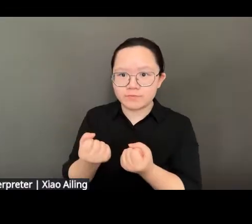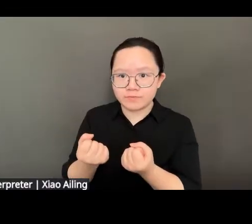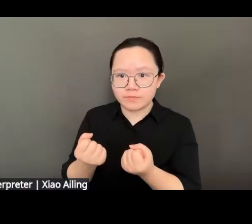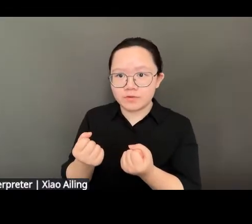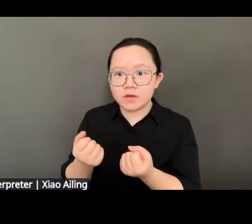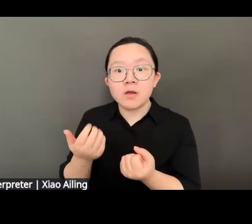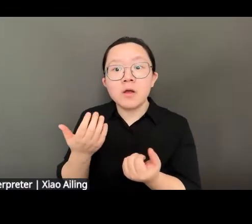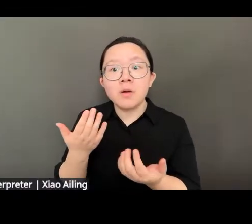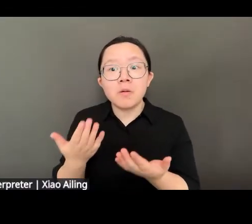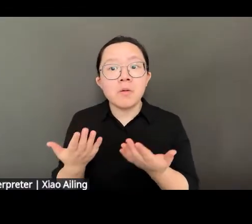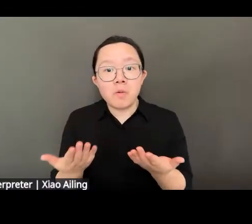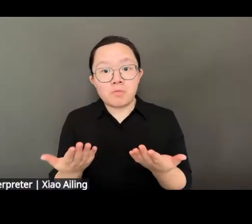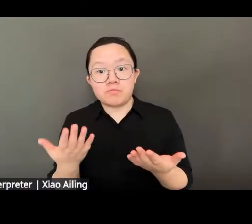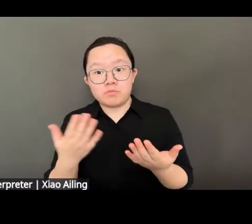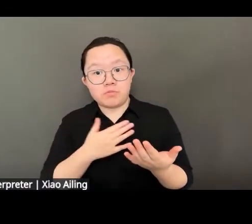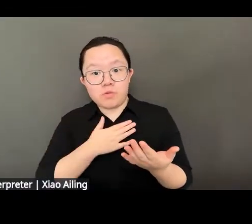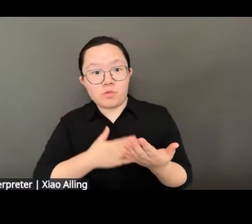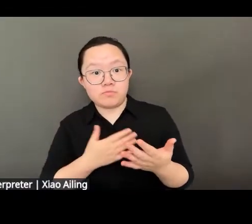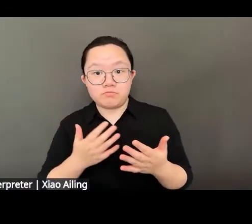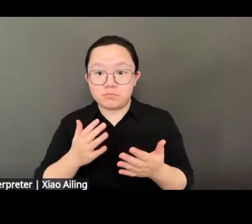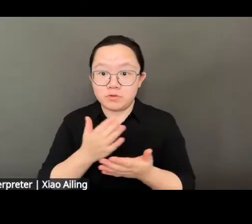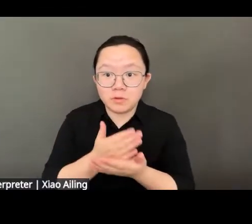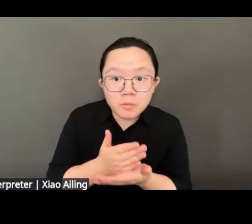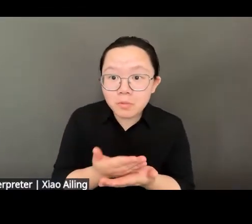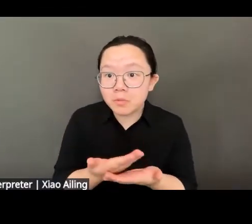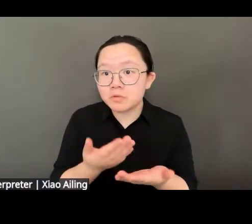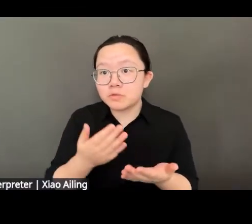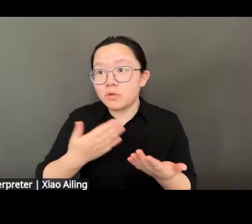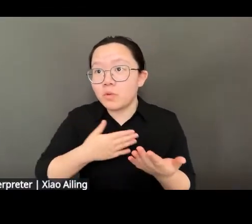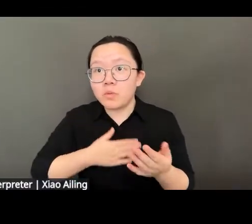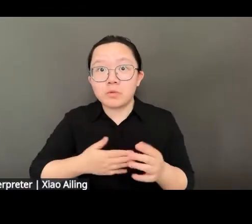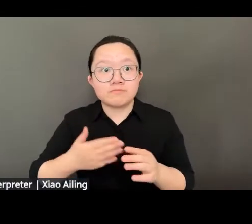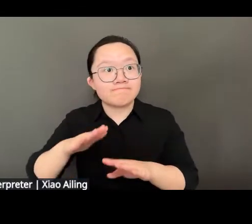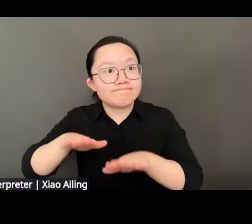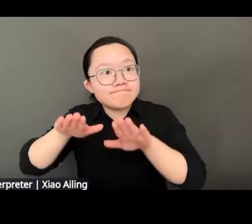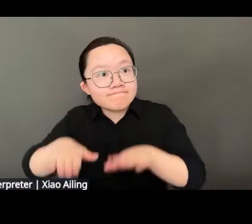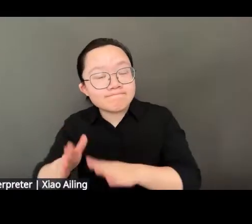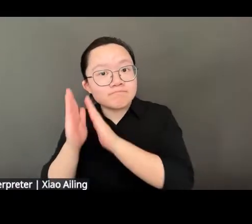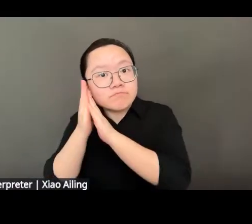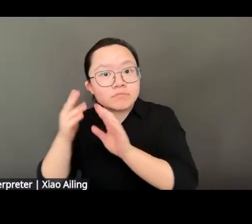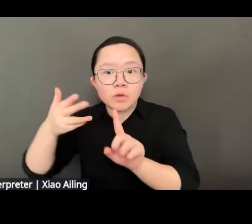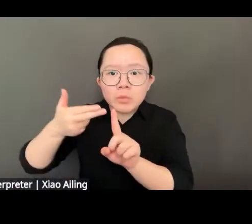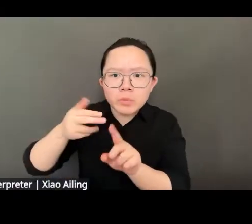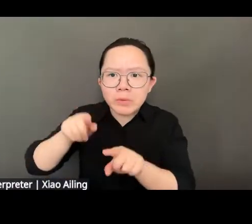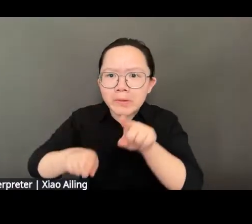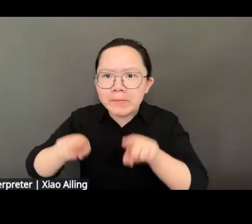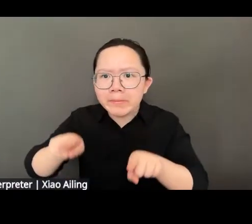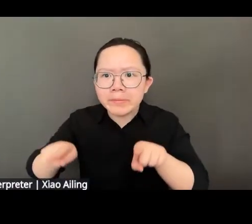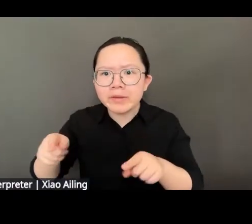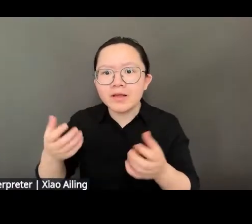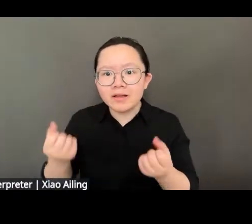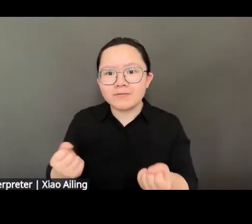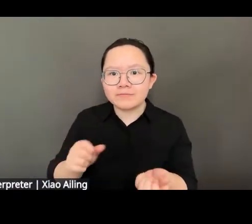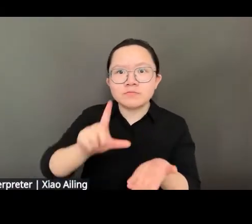most accessible option of hotel. That being said, a lot of hotels are